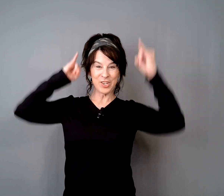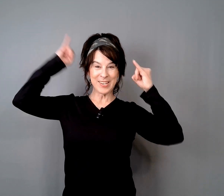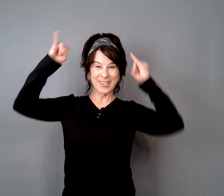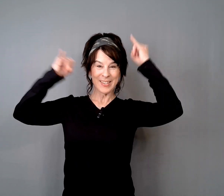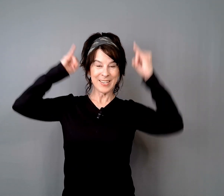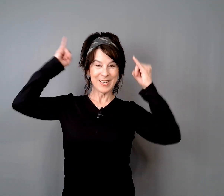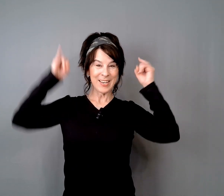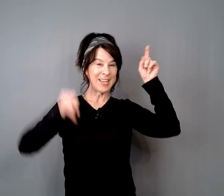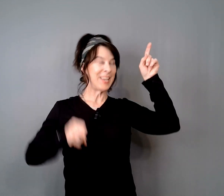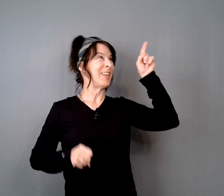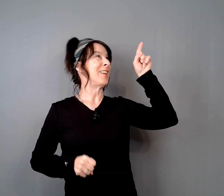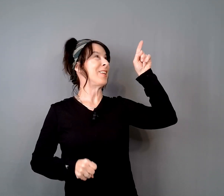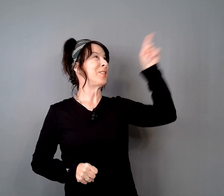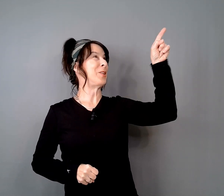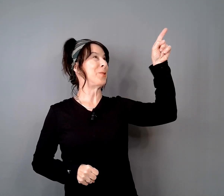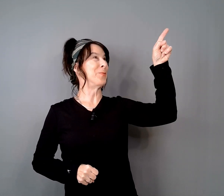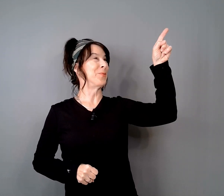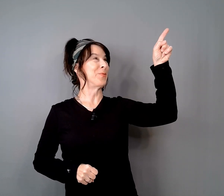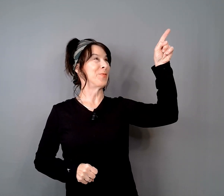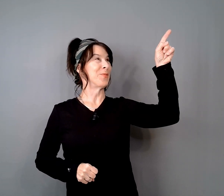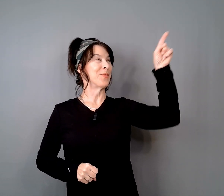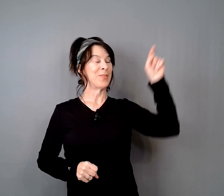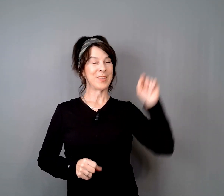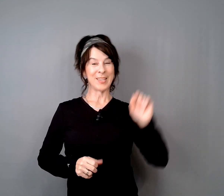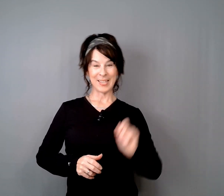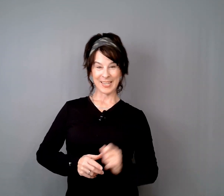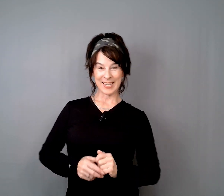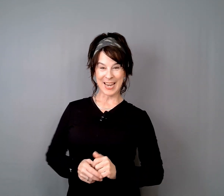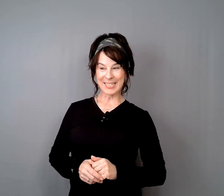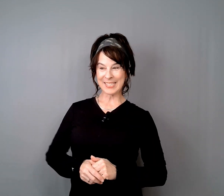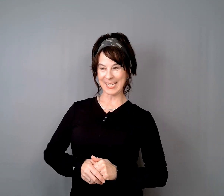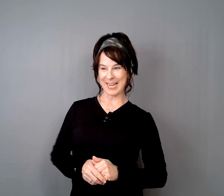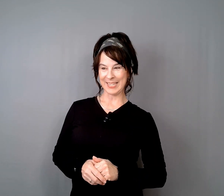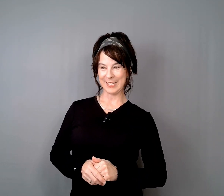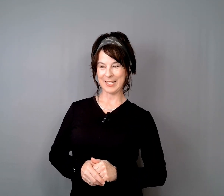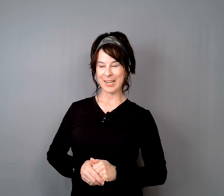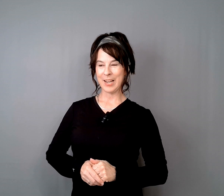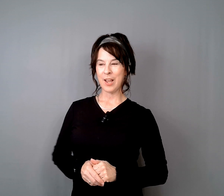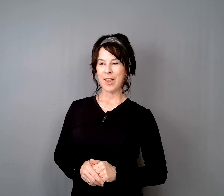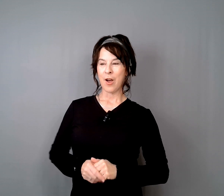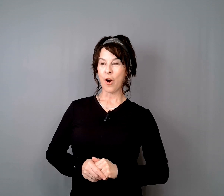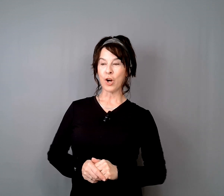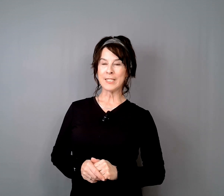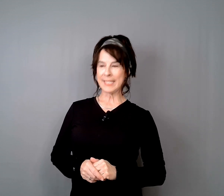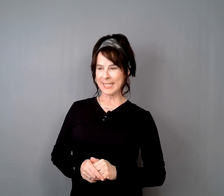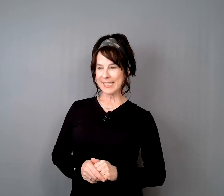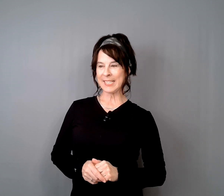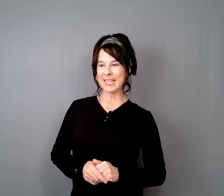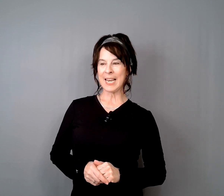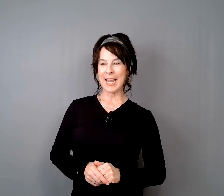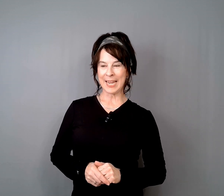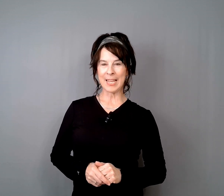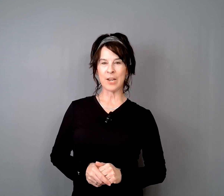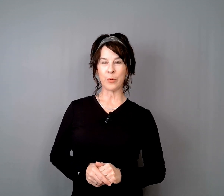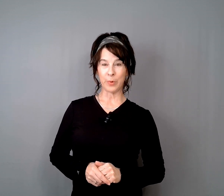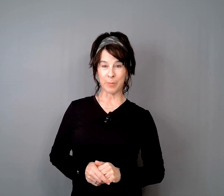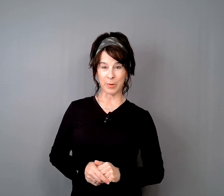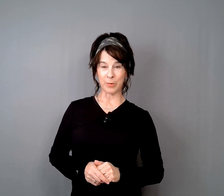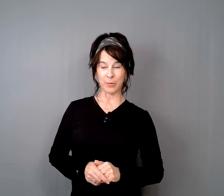imagine you. Next line, are distant and